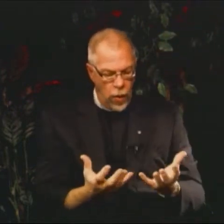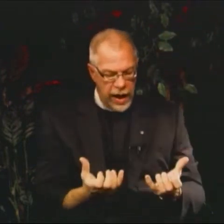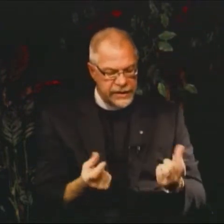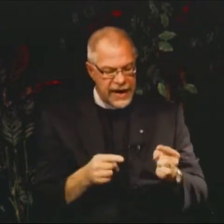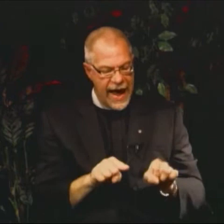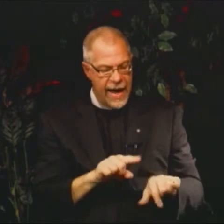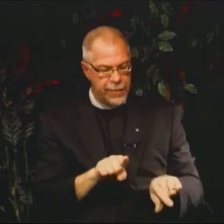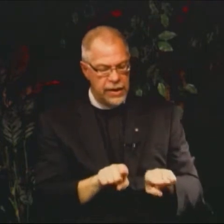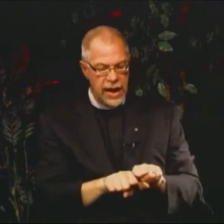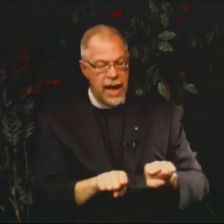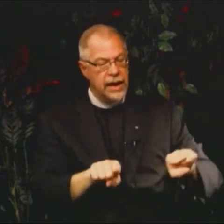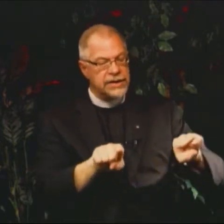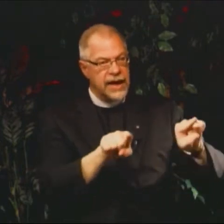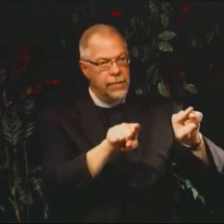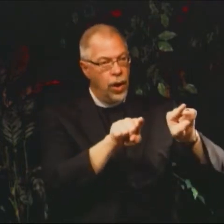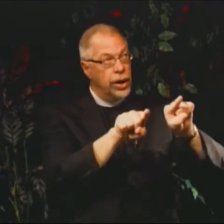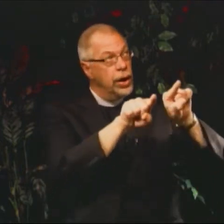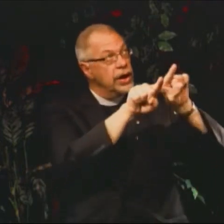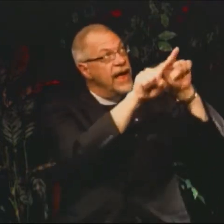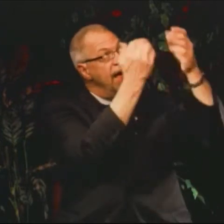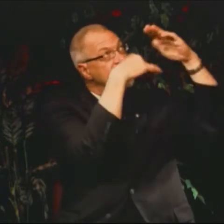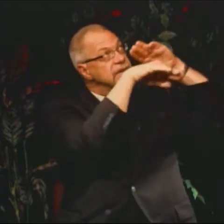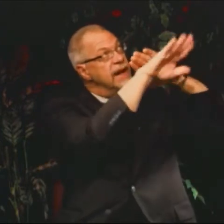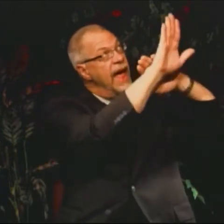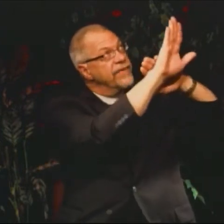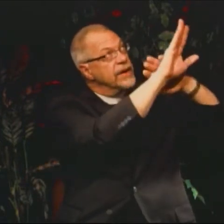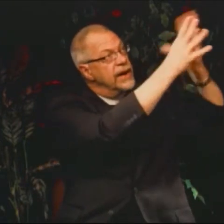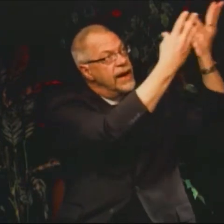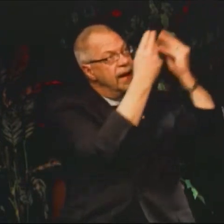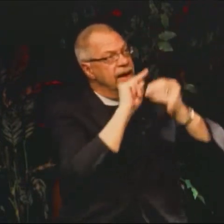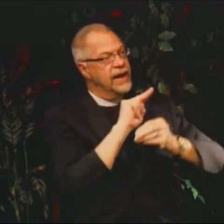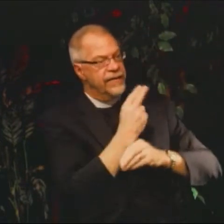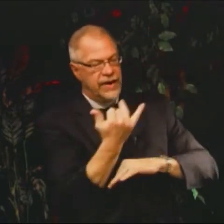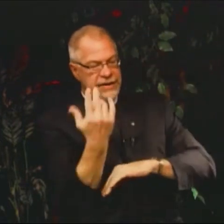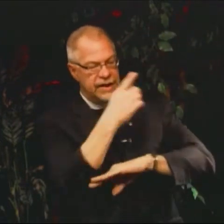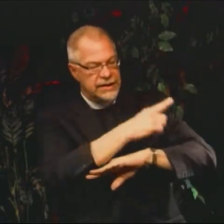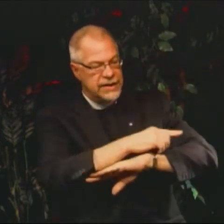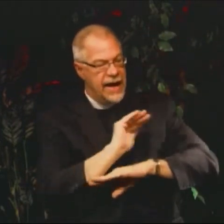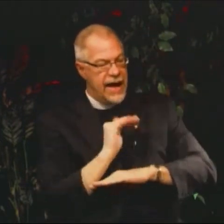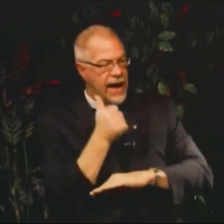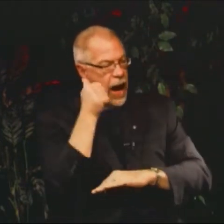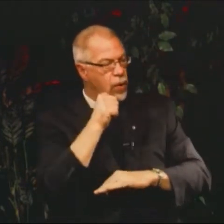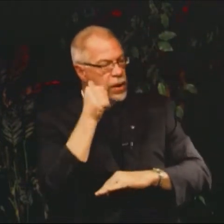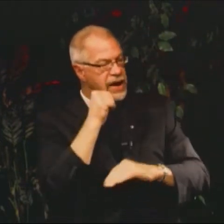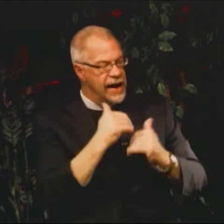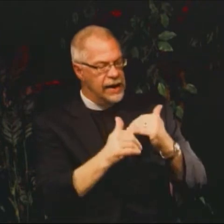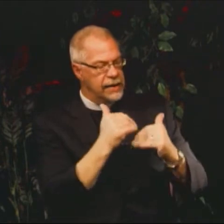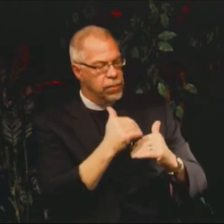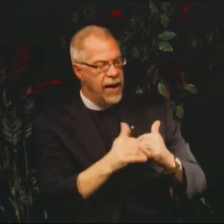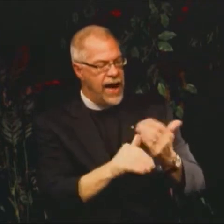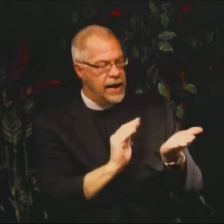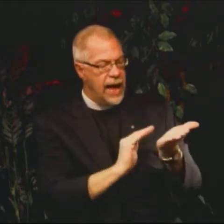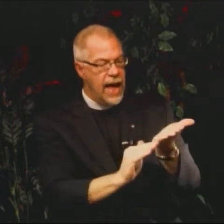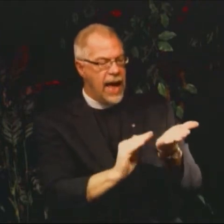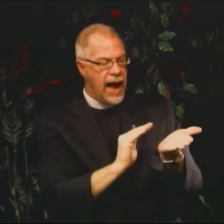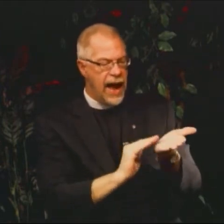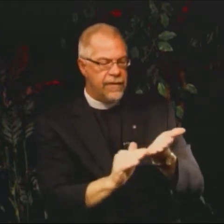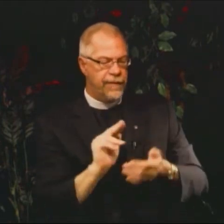wants happen, same on earth as in heaven. Give us this day our daily bread, and